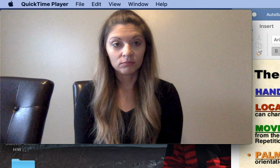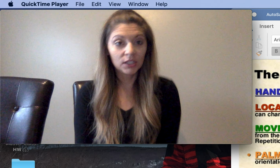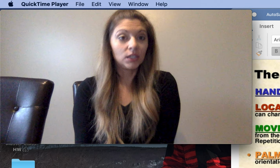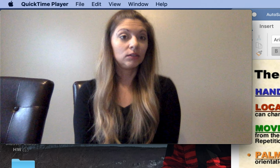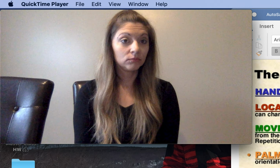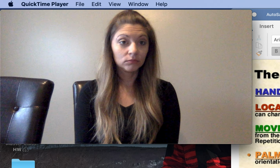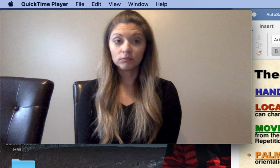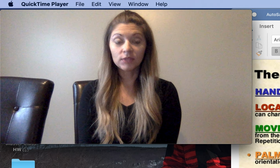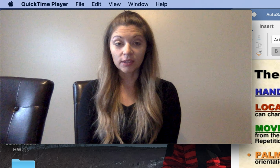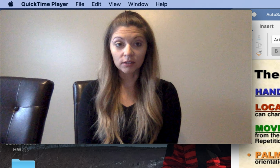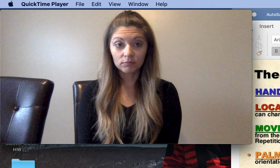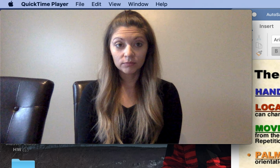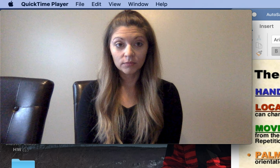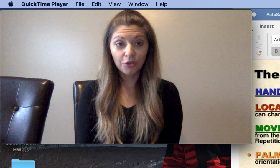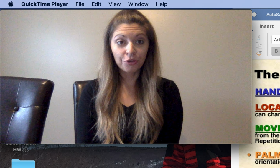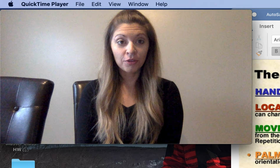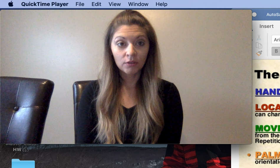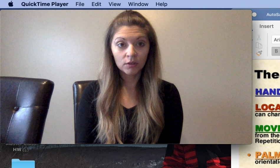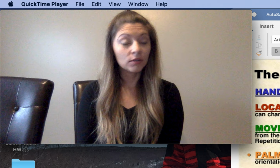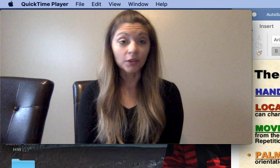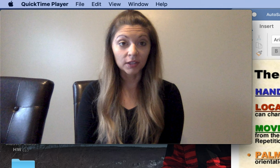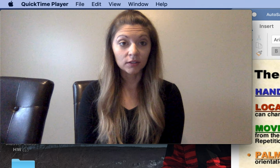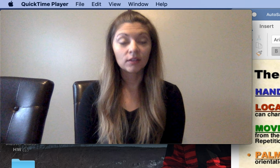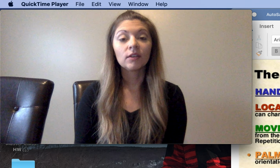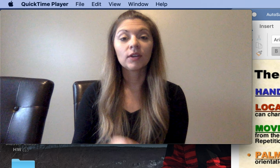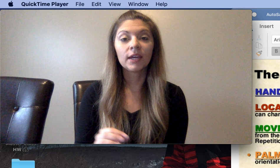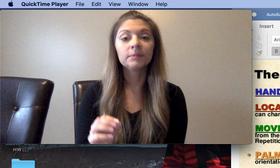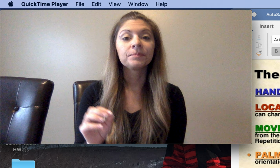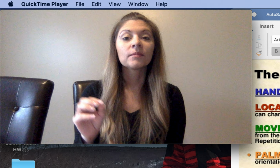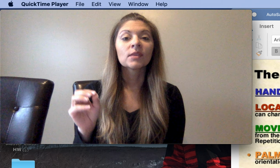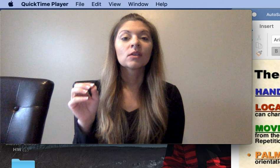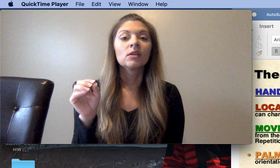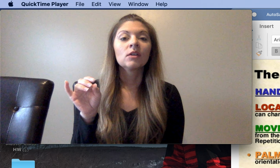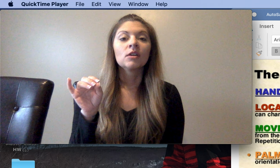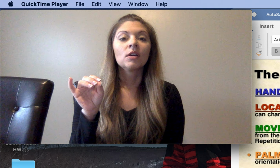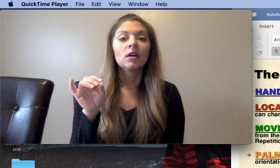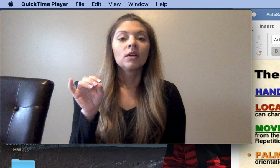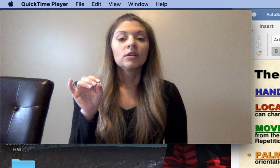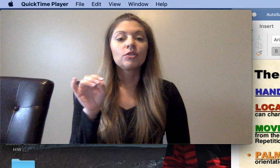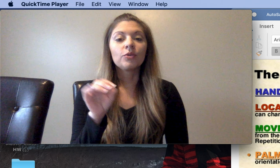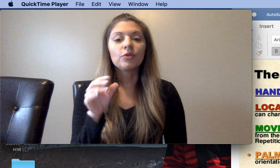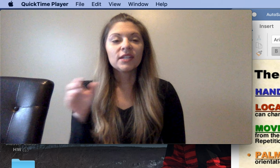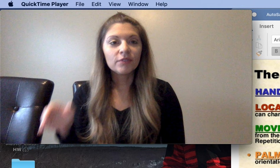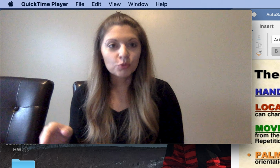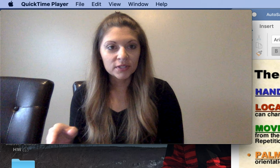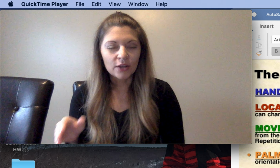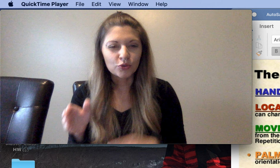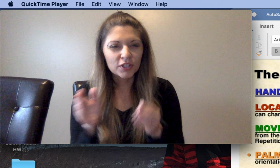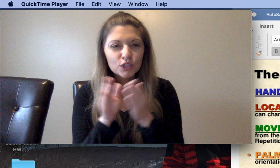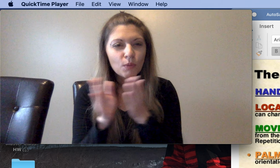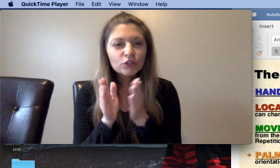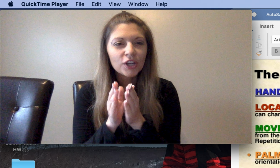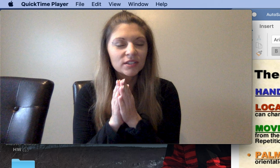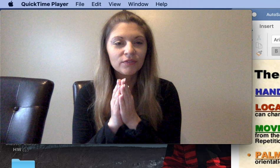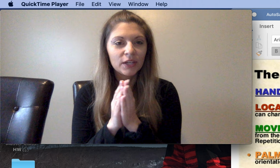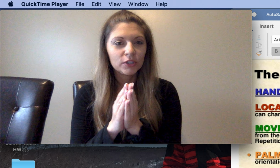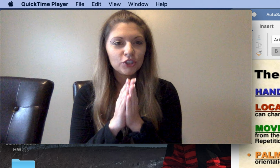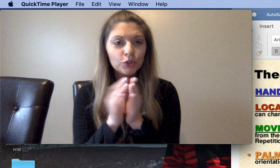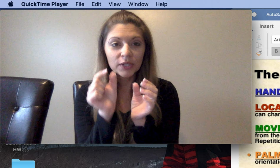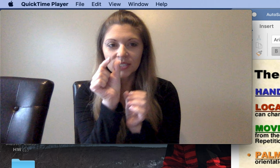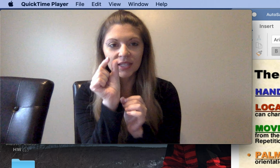Nothing. E, nothing. Th, nothing. Okay? So those individual sounds are these small chunks